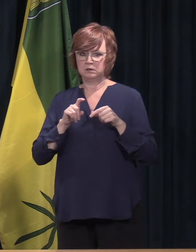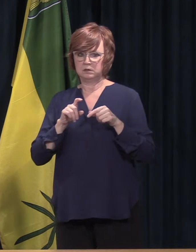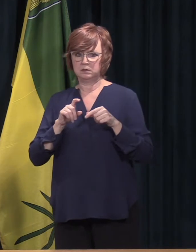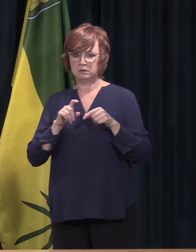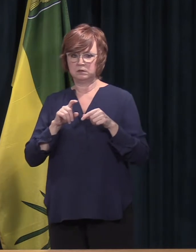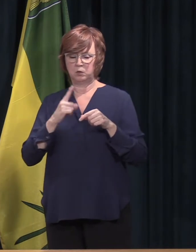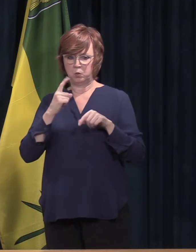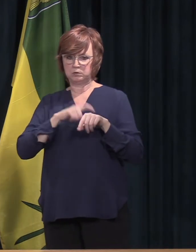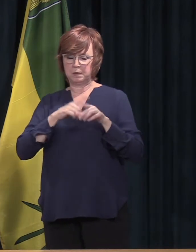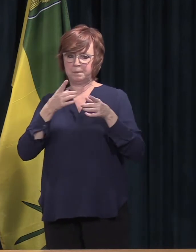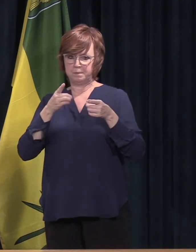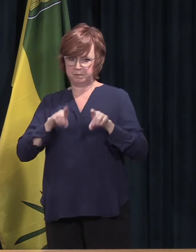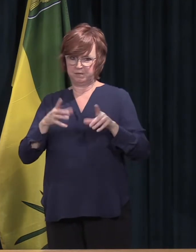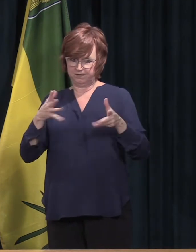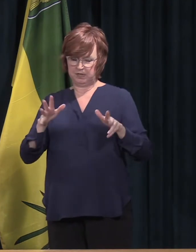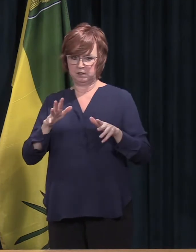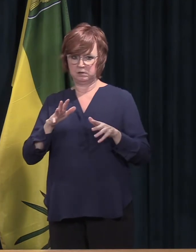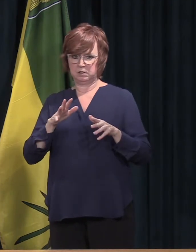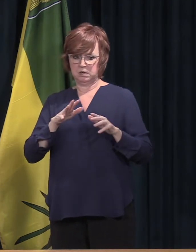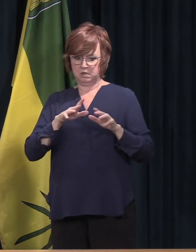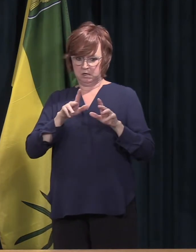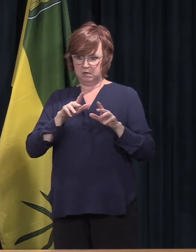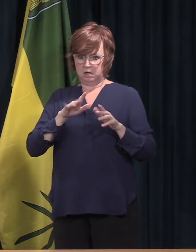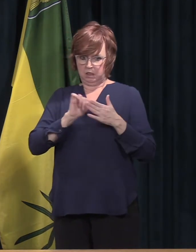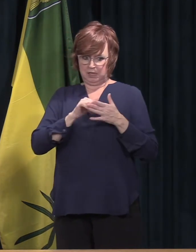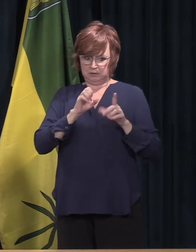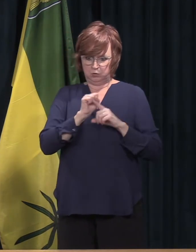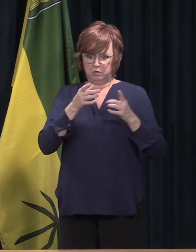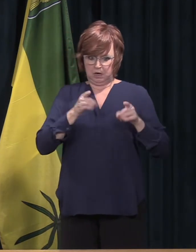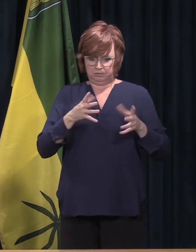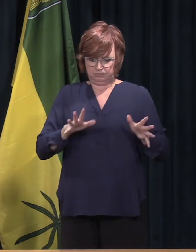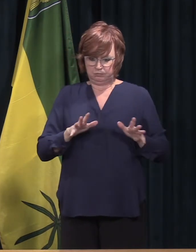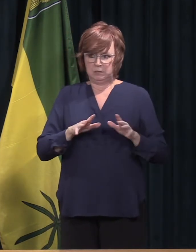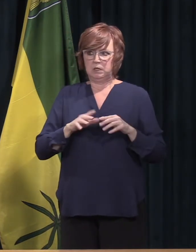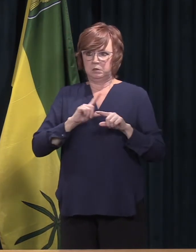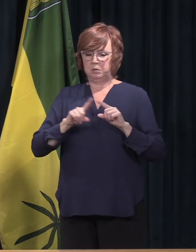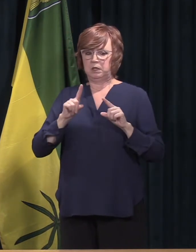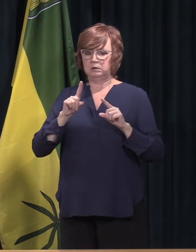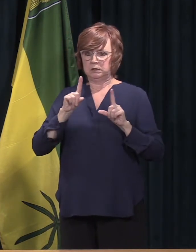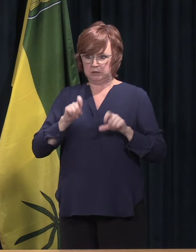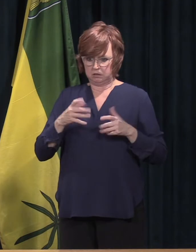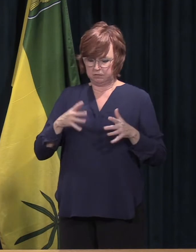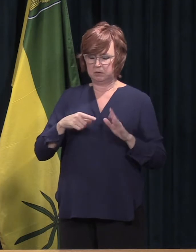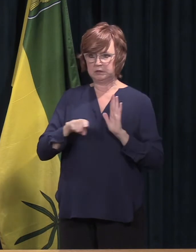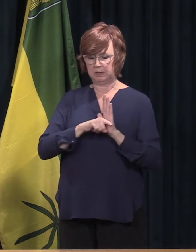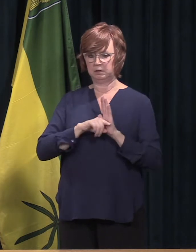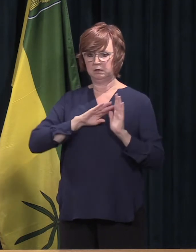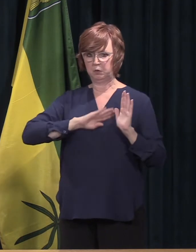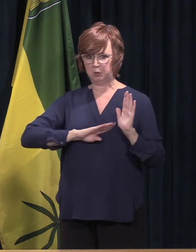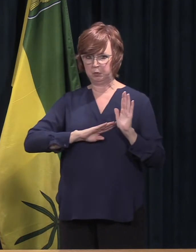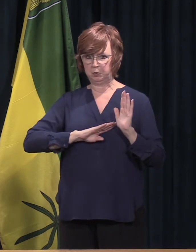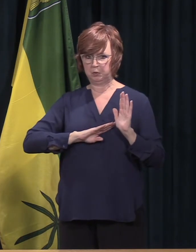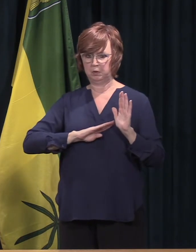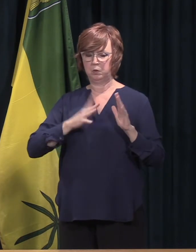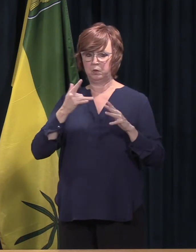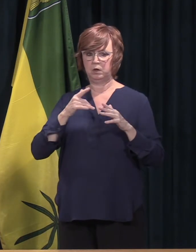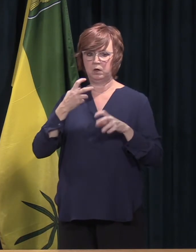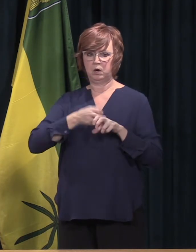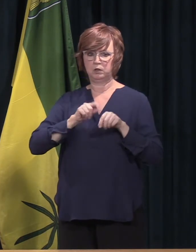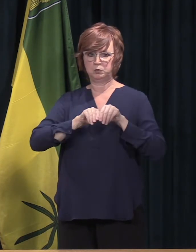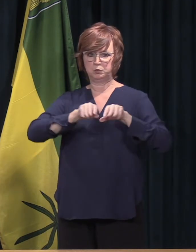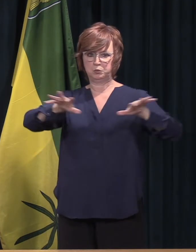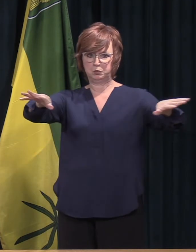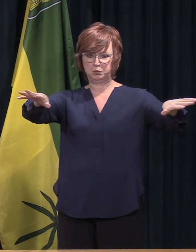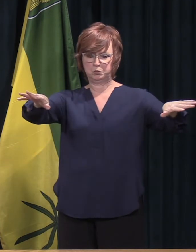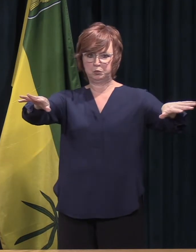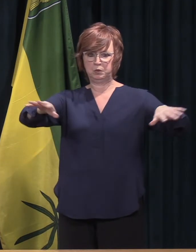test was negative. It's very challenging sometimes if there's crowding in a setting where everyone may not have access to their own